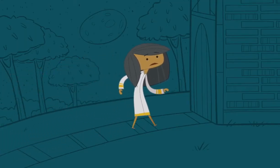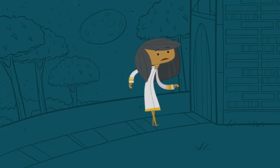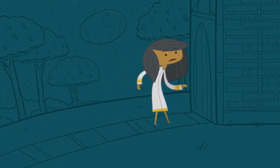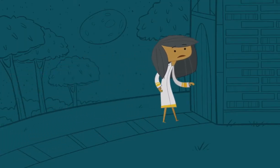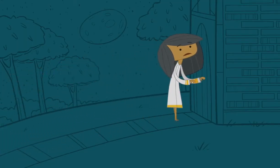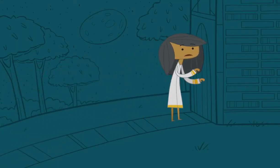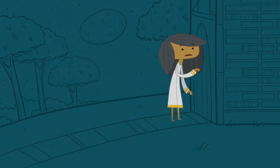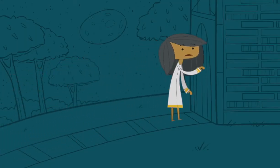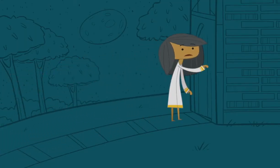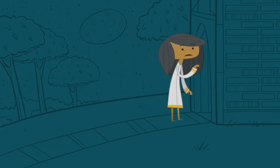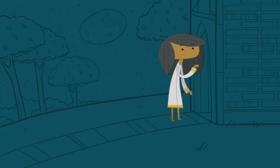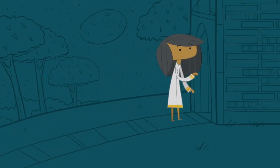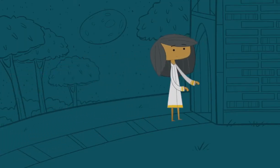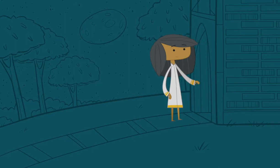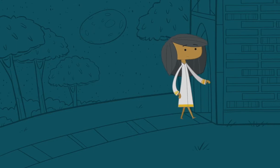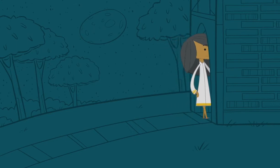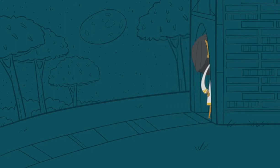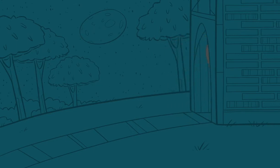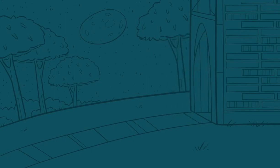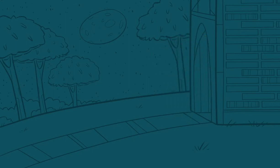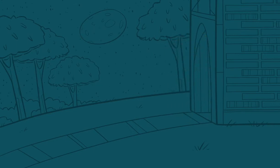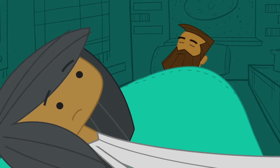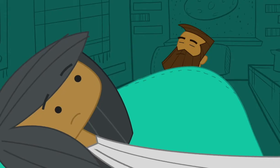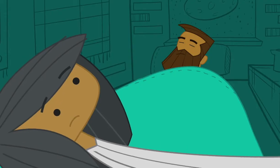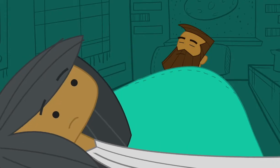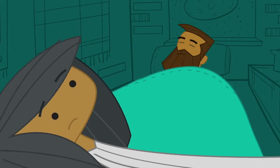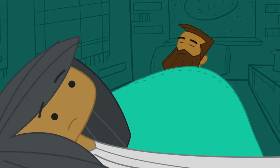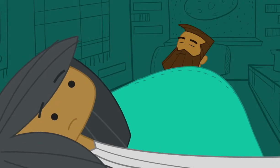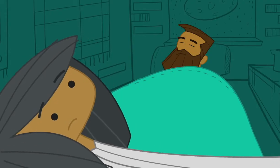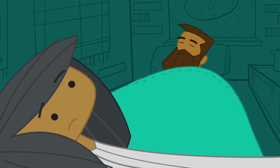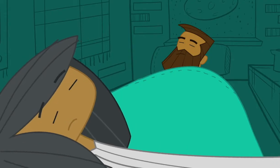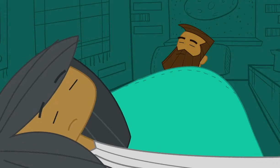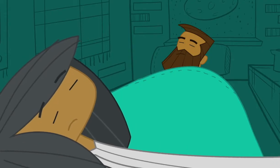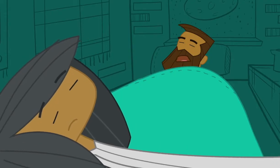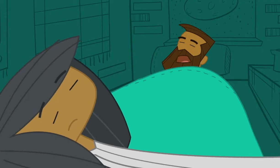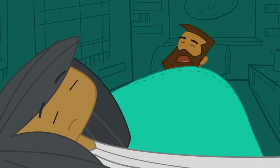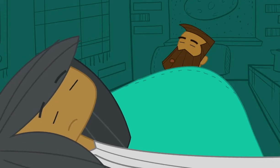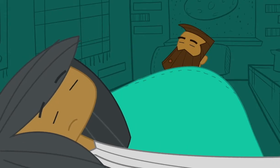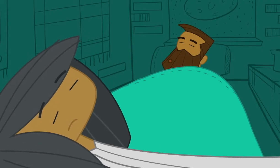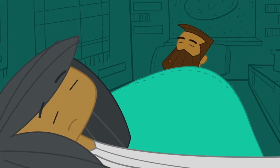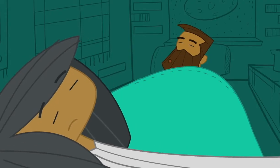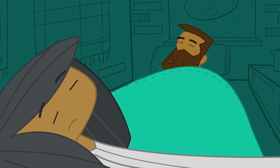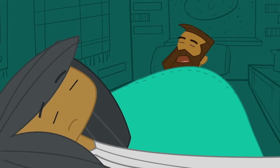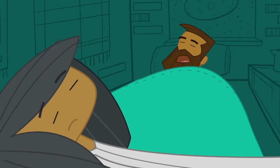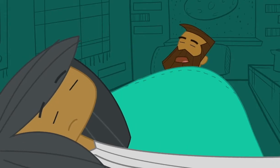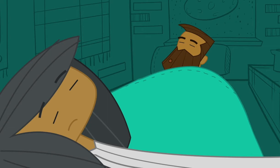sleep, Ruth should lay down by his feet. Now, this may sound like a weird plan, but it was actually really